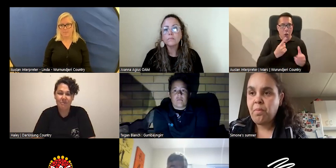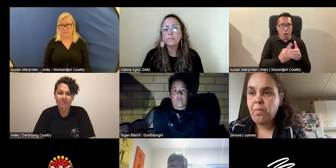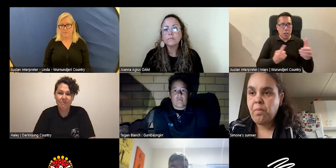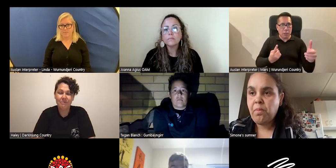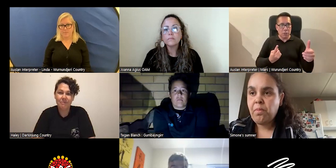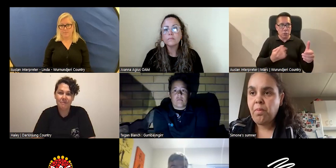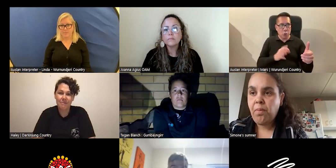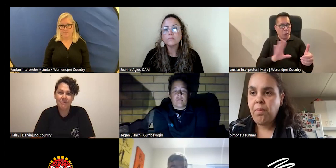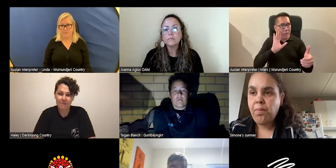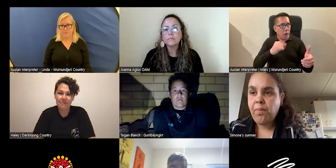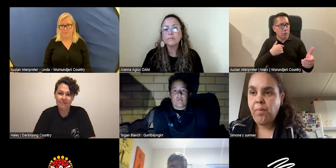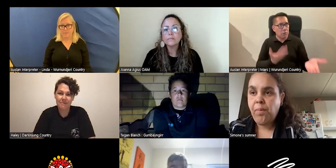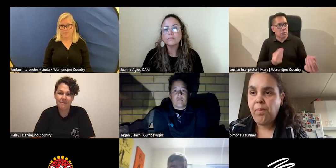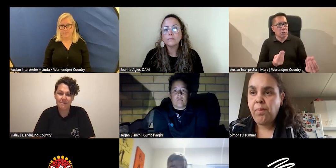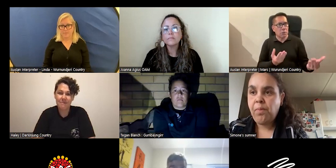heard.